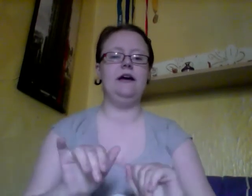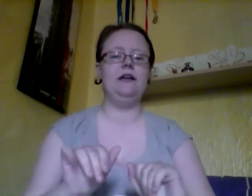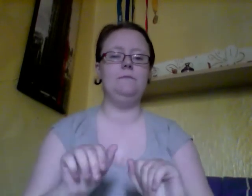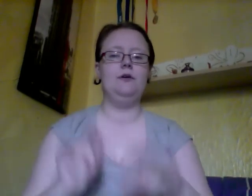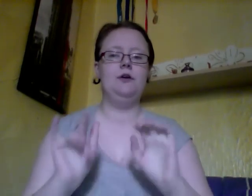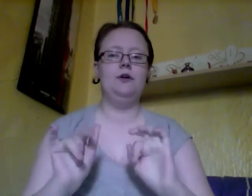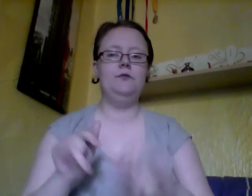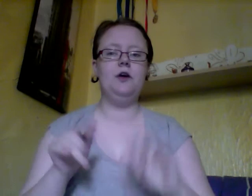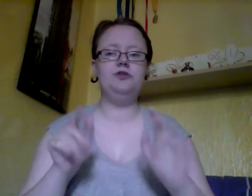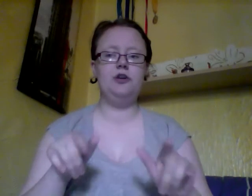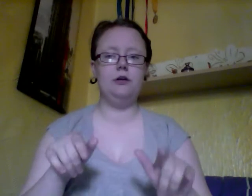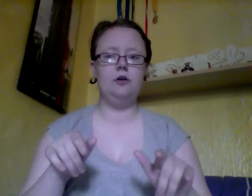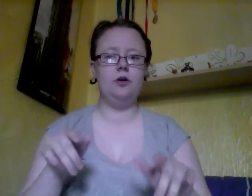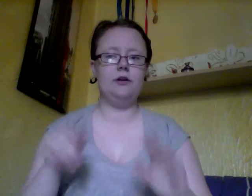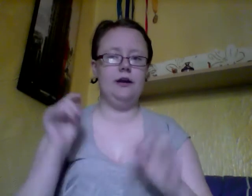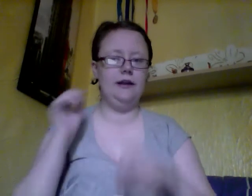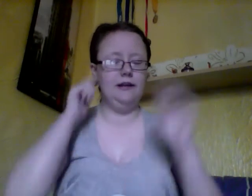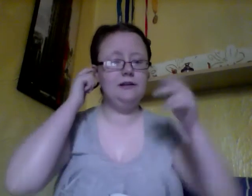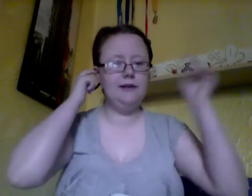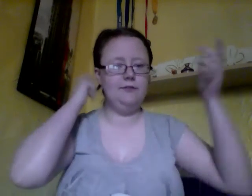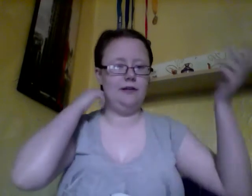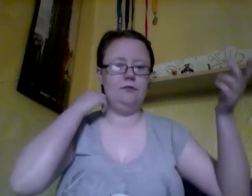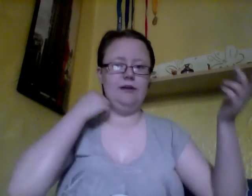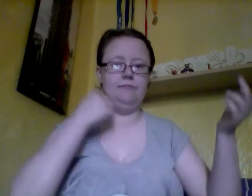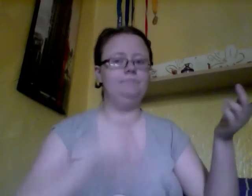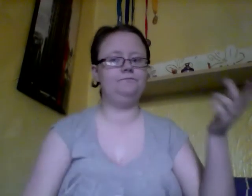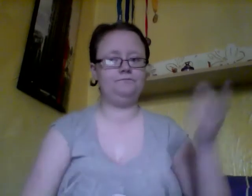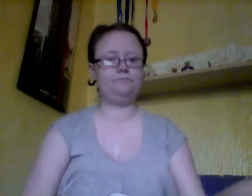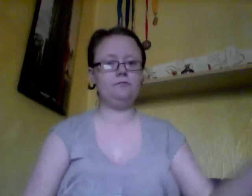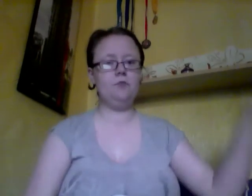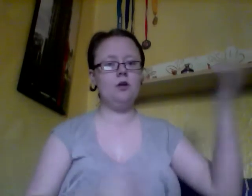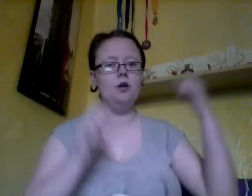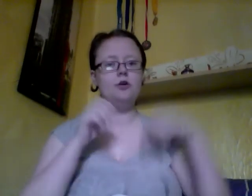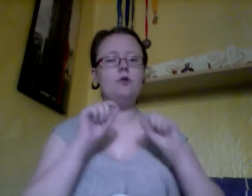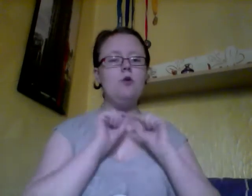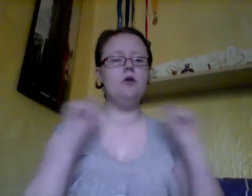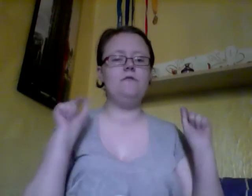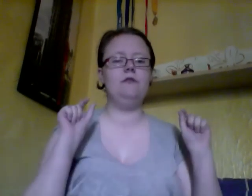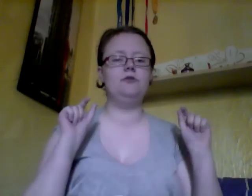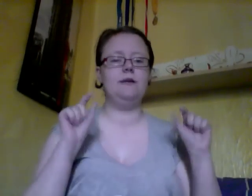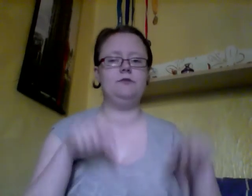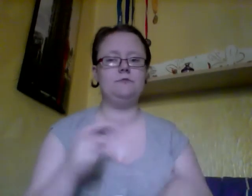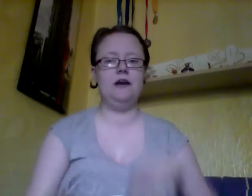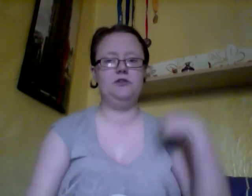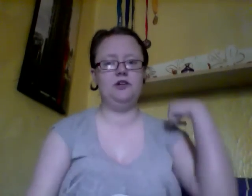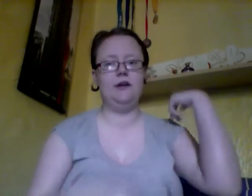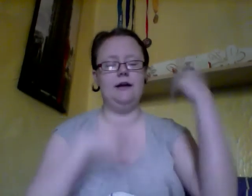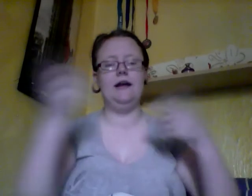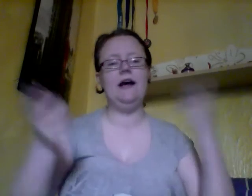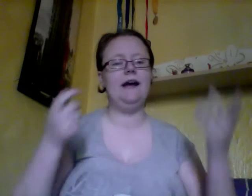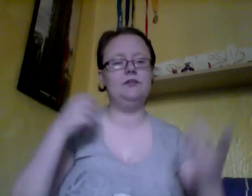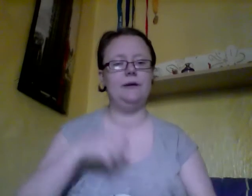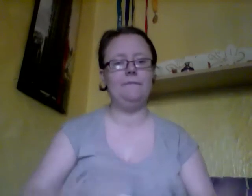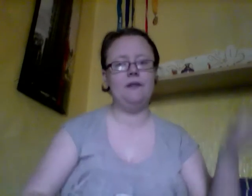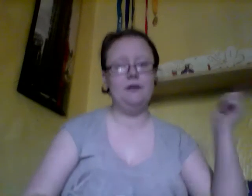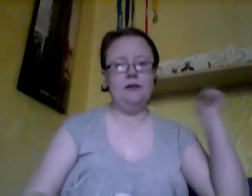type "does Sherlock" and then each letter of the alphabet. Google autofills the question and I answer it.